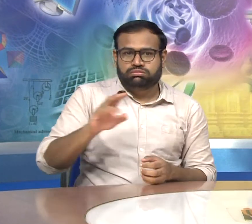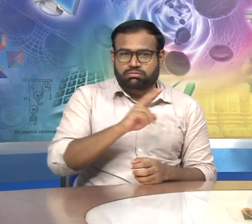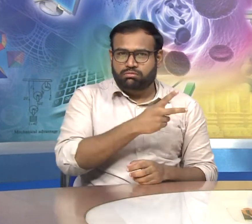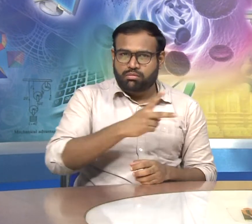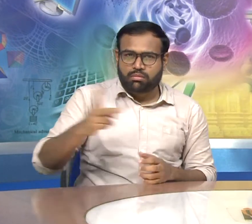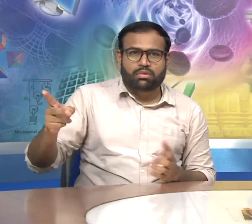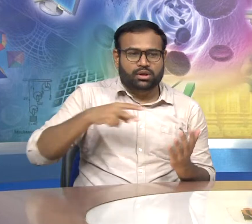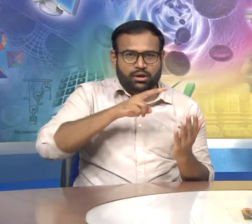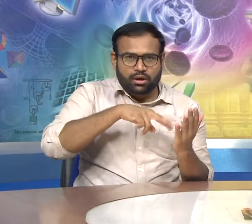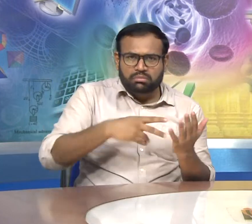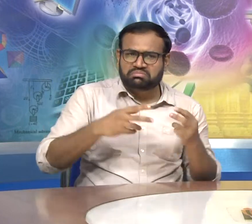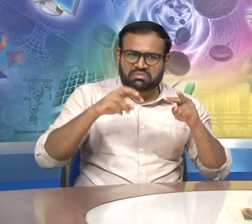Literature